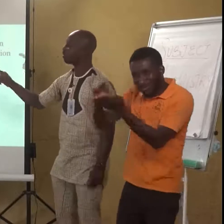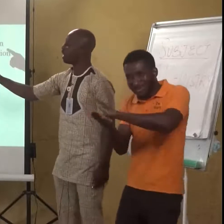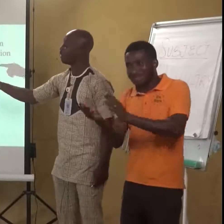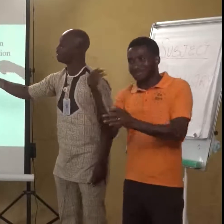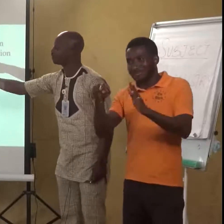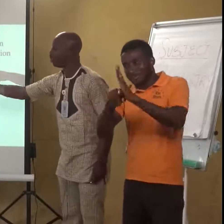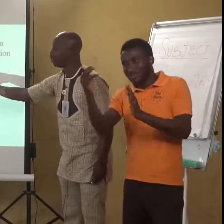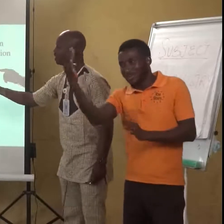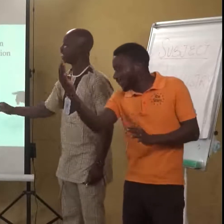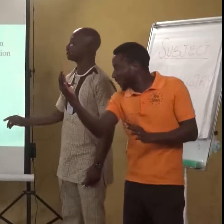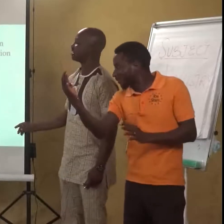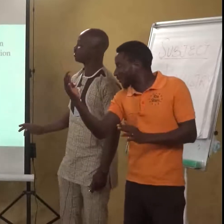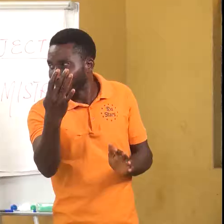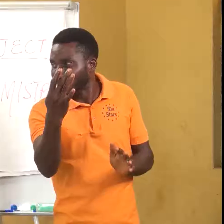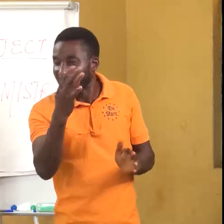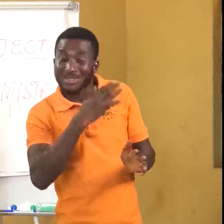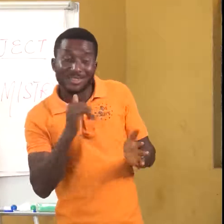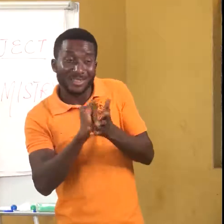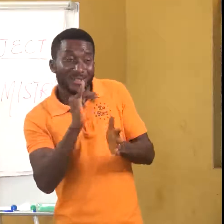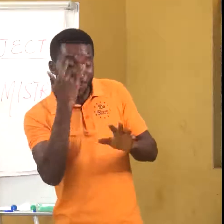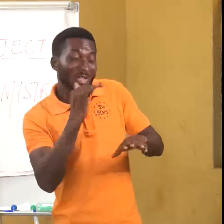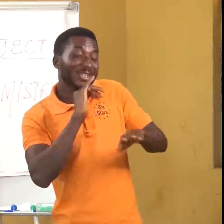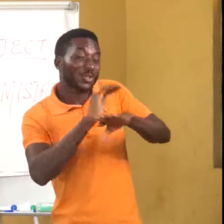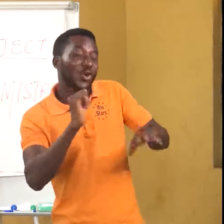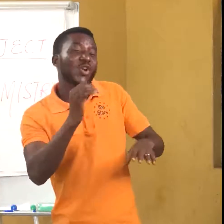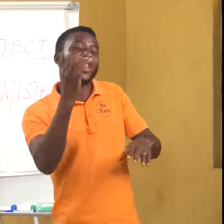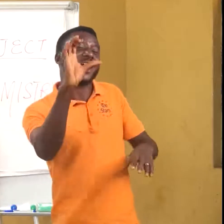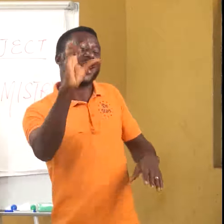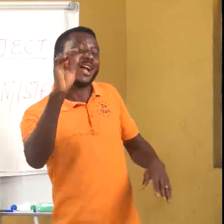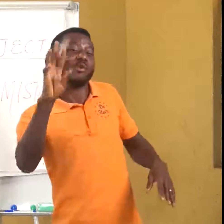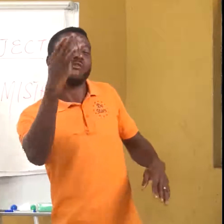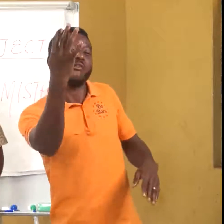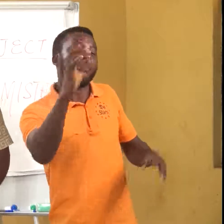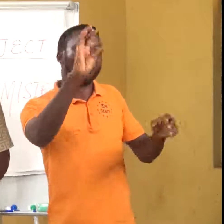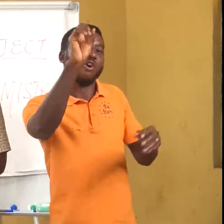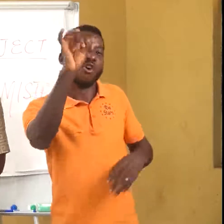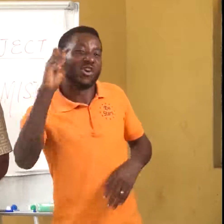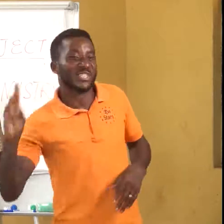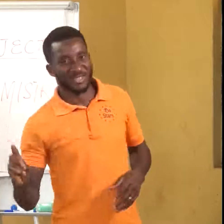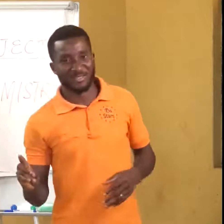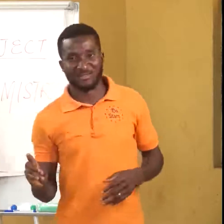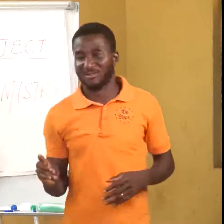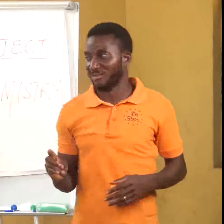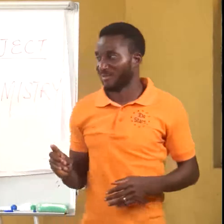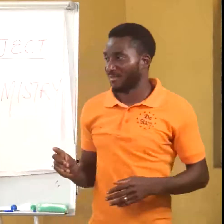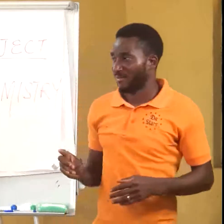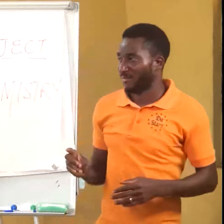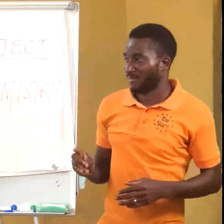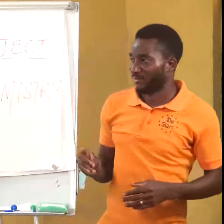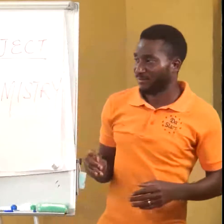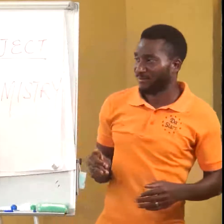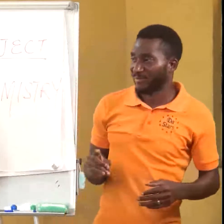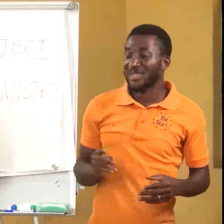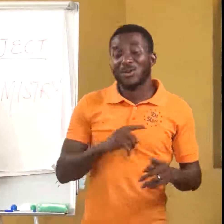number of carbon is 4, that is why it is called carbon 4 oxide. In areas where the oxidation number of carbon is plus 2,